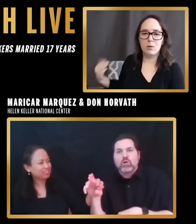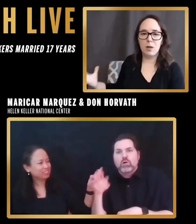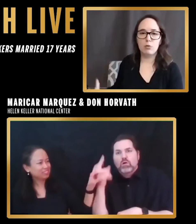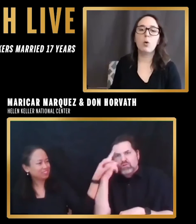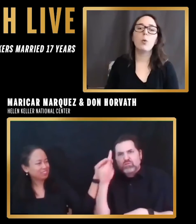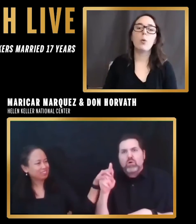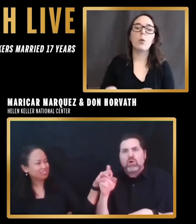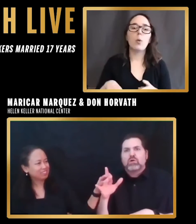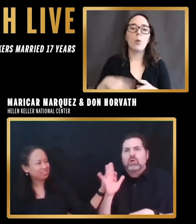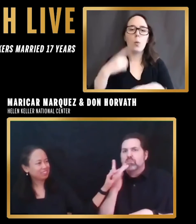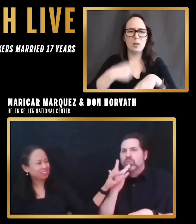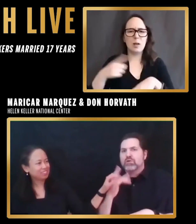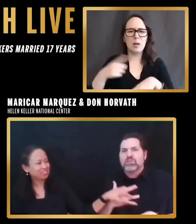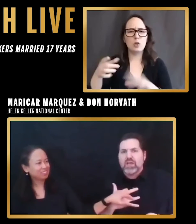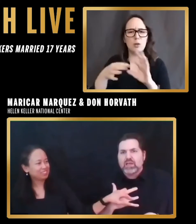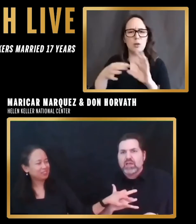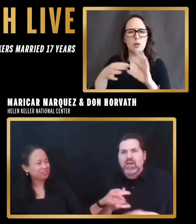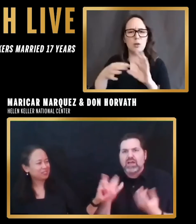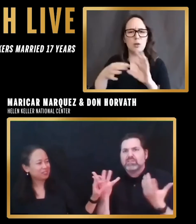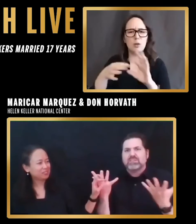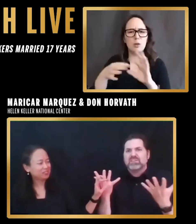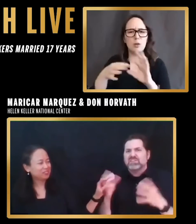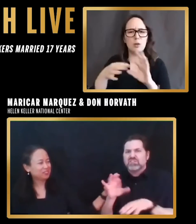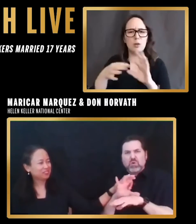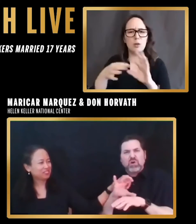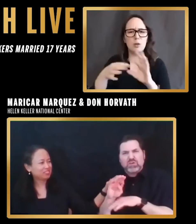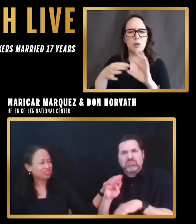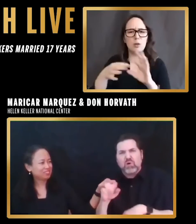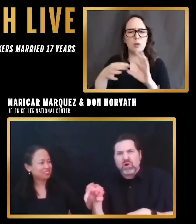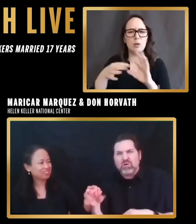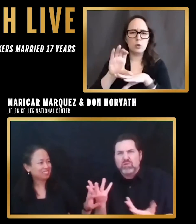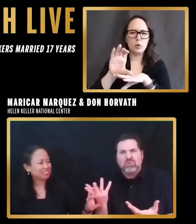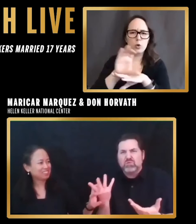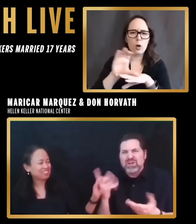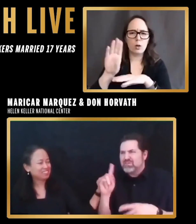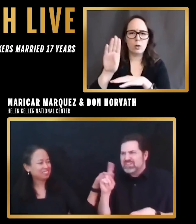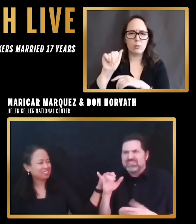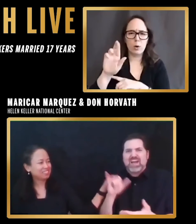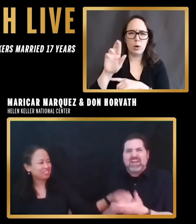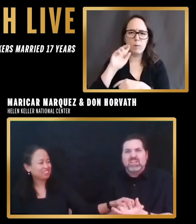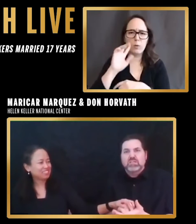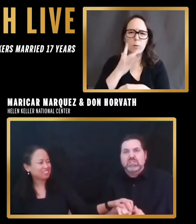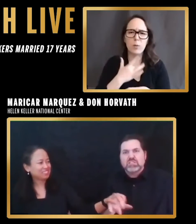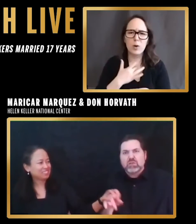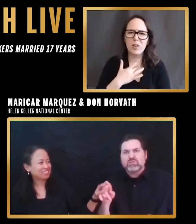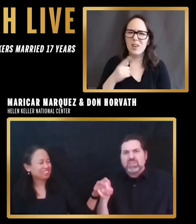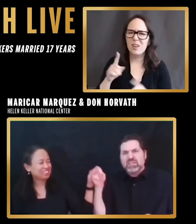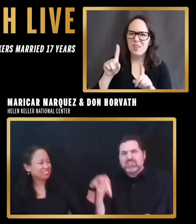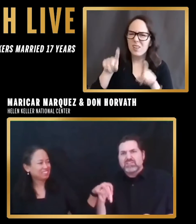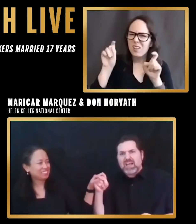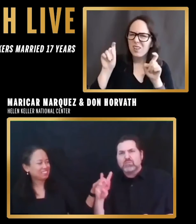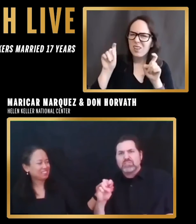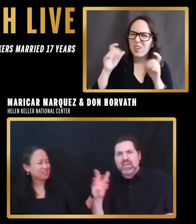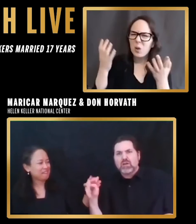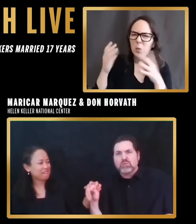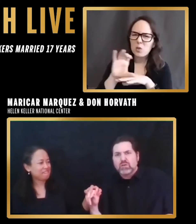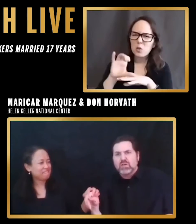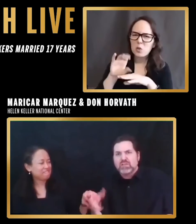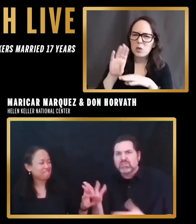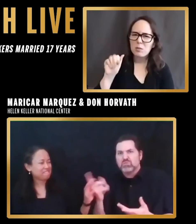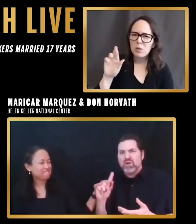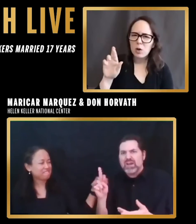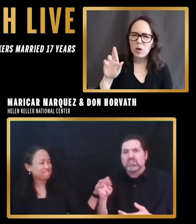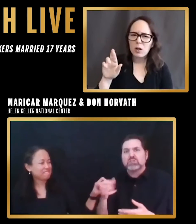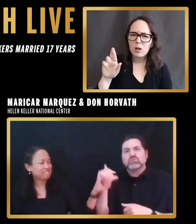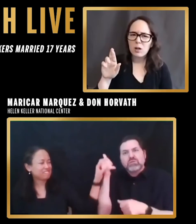bar for her birthday. And I said, the chocolate bar? Where is that? She goes, it's downtown. I